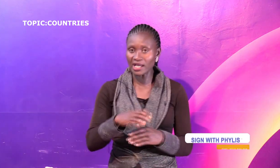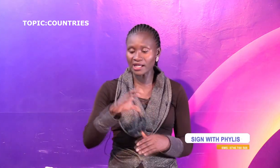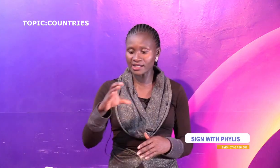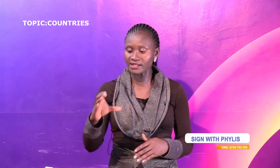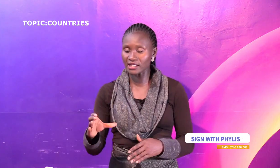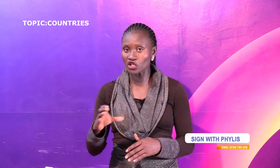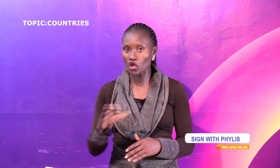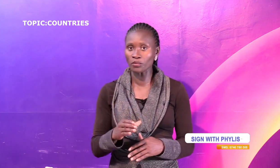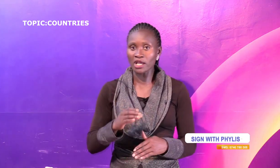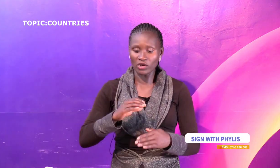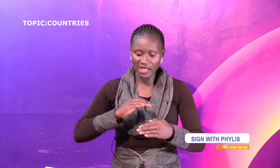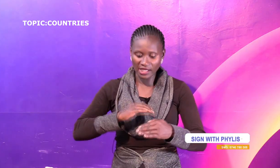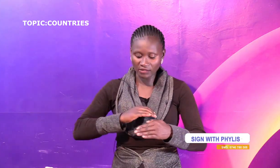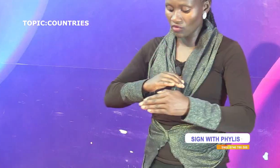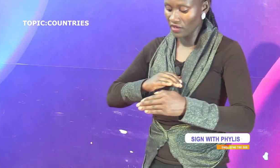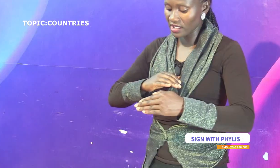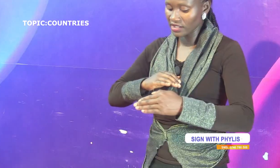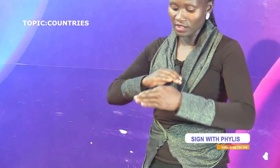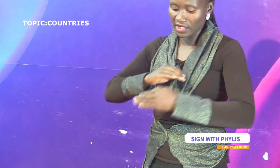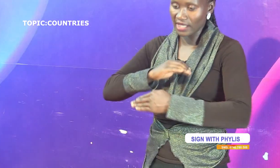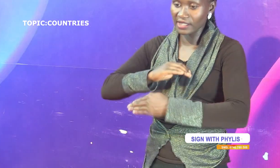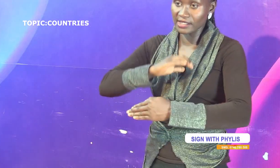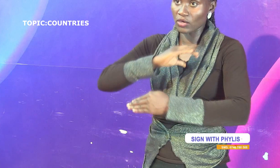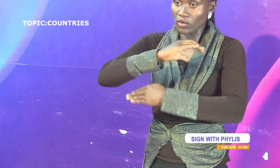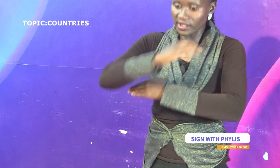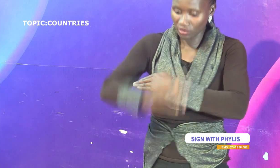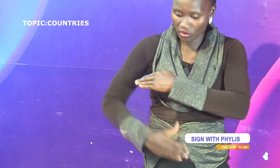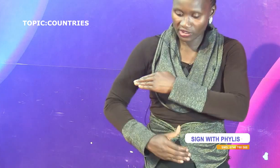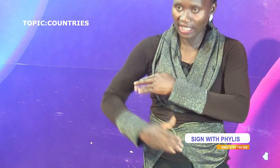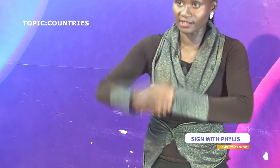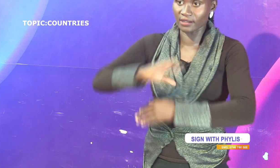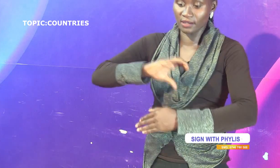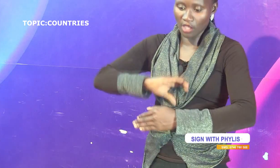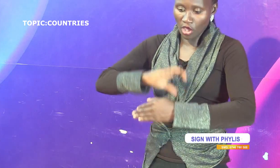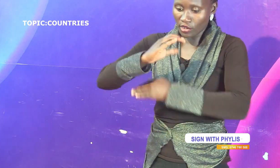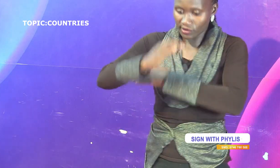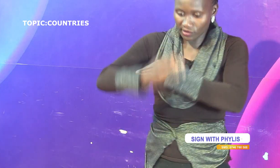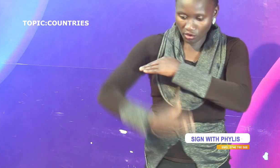C shape, you are just moving it like this downward. Scotland, Scotland,